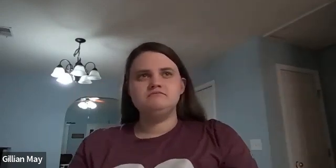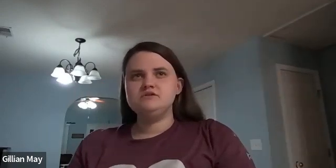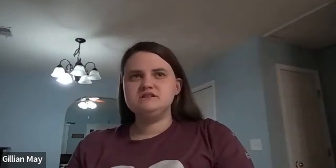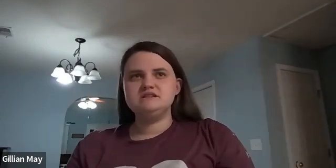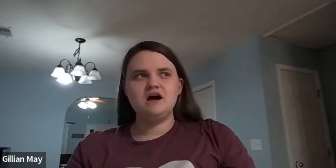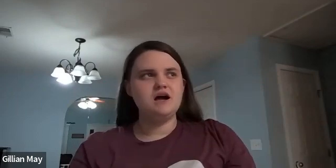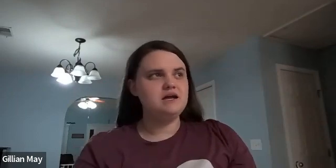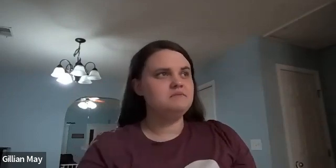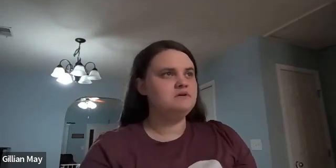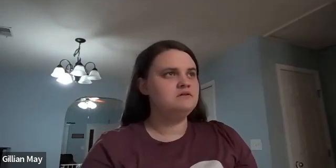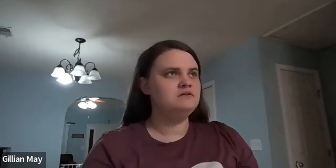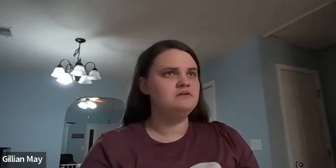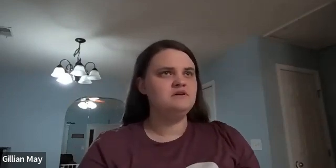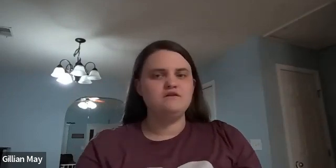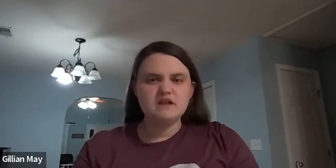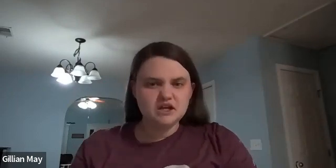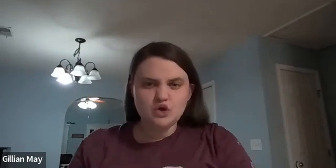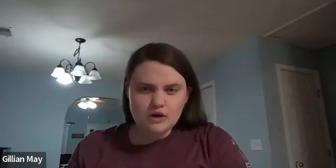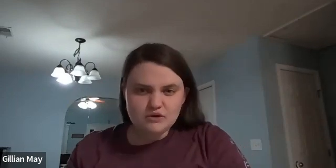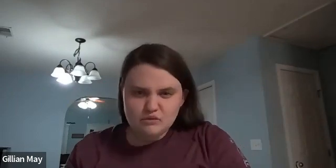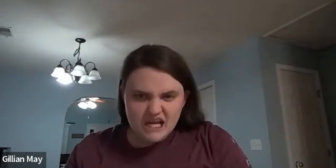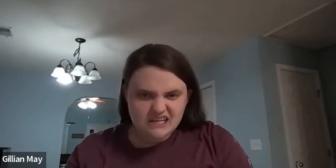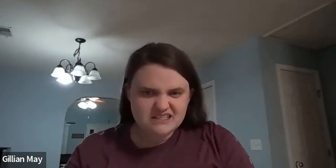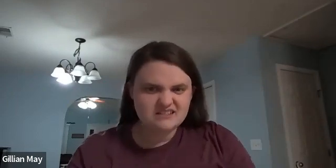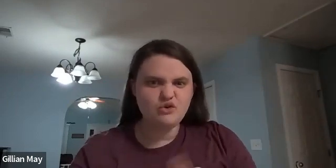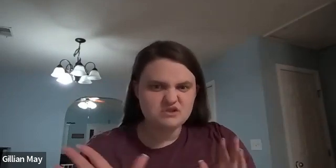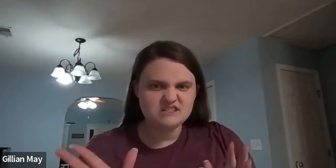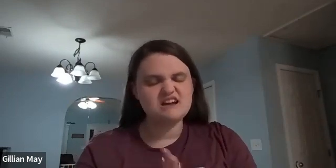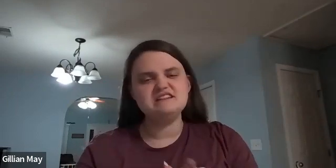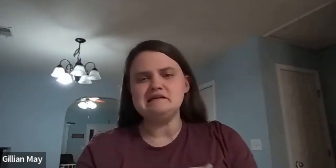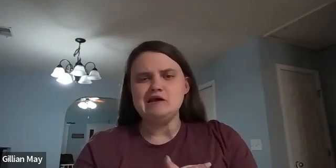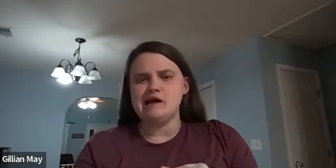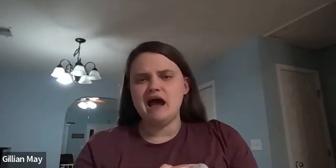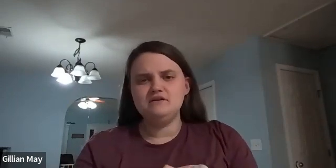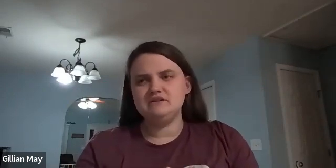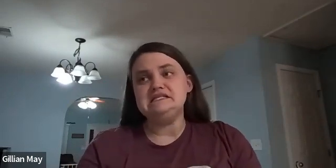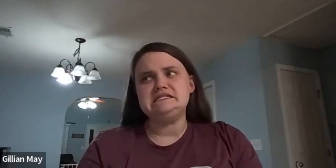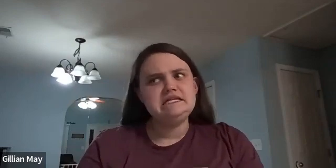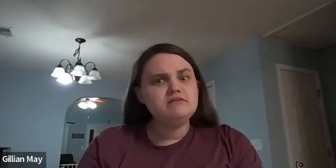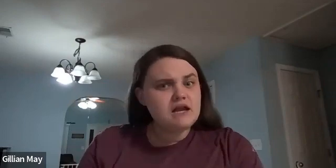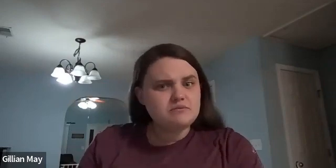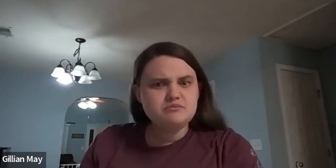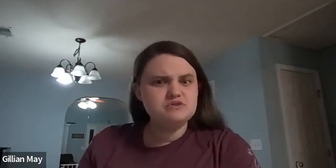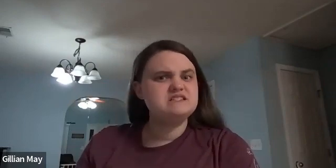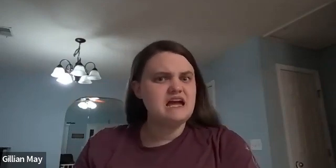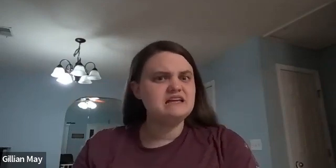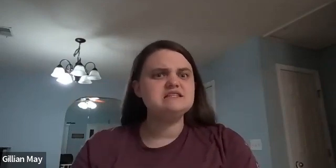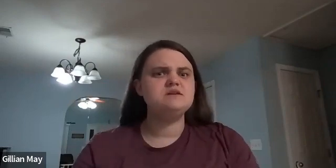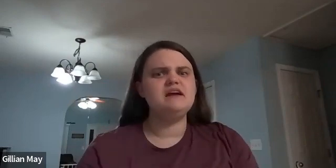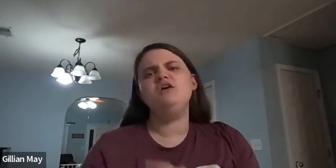Most of the time for like normal weight, normal size, I don't really see a lot of people saying something like, oh,